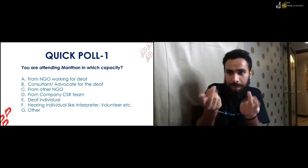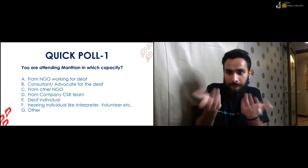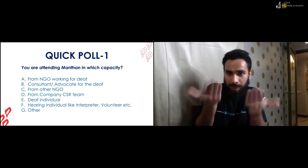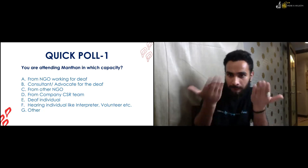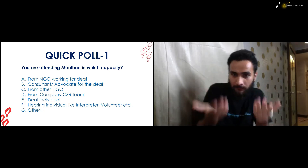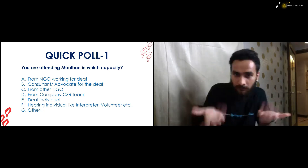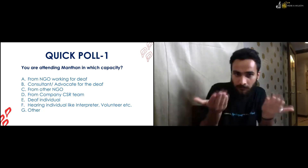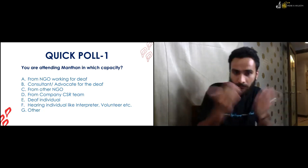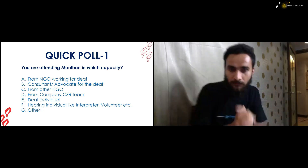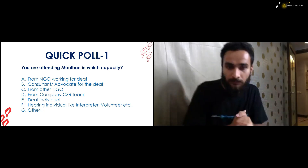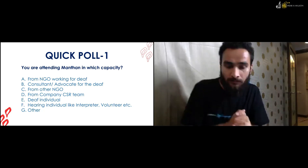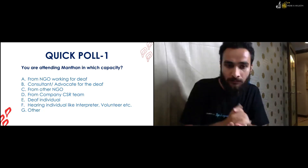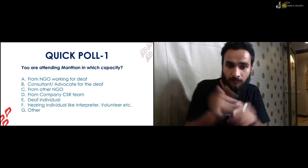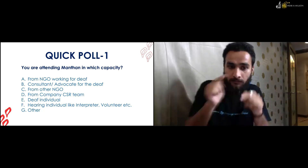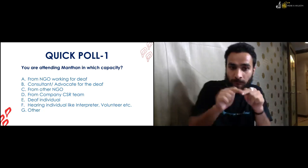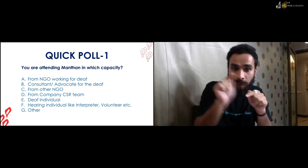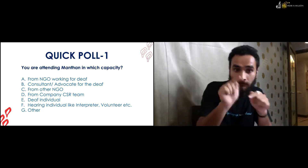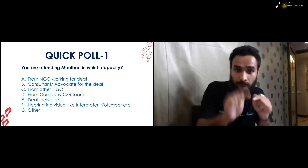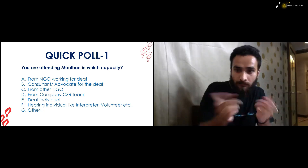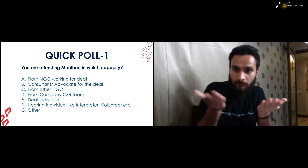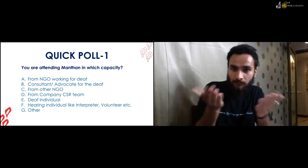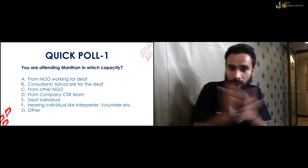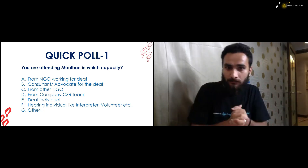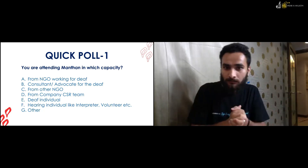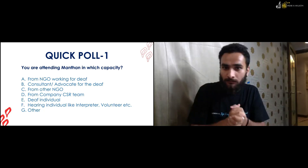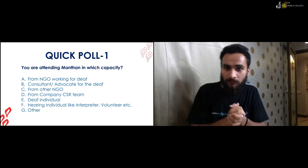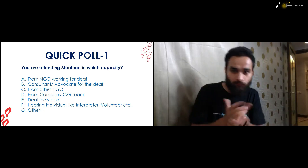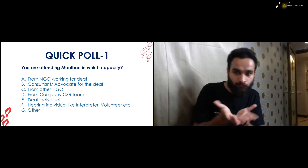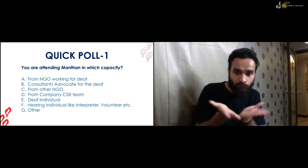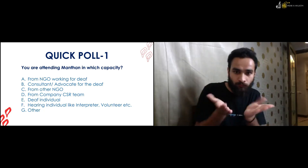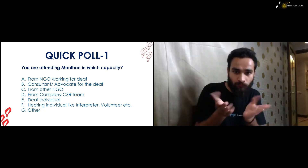Yeah, that's A, B, C, D, E, F, G. You can pick from that.